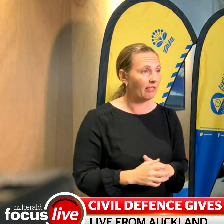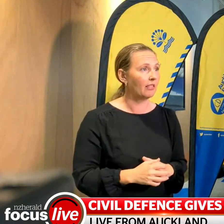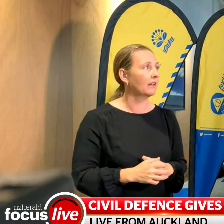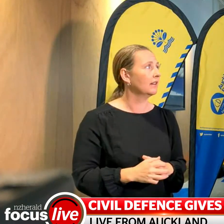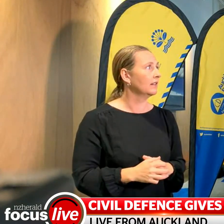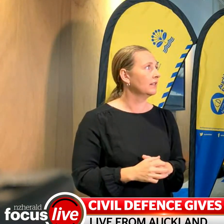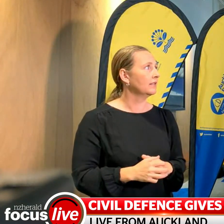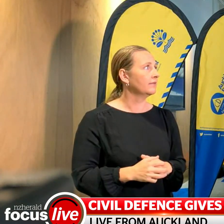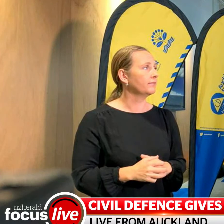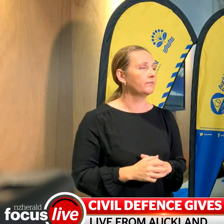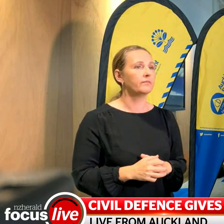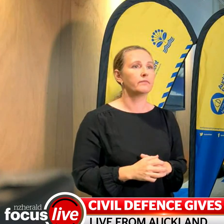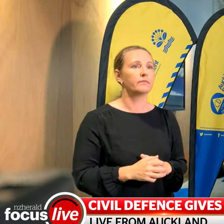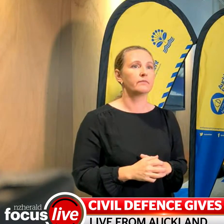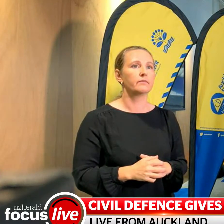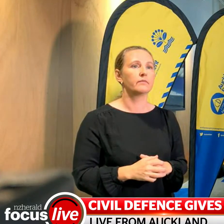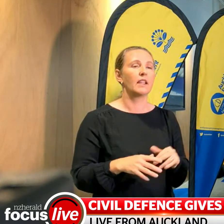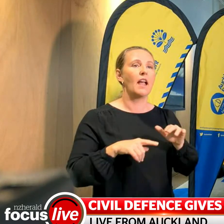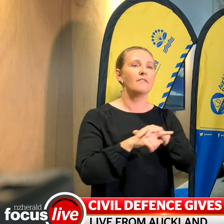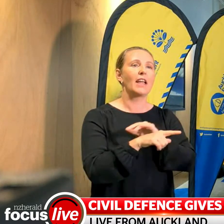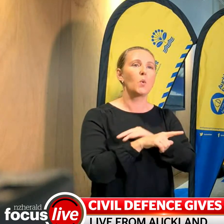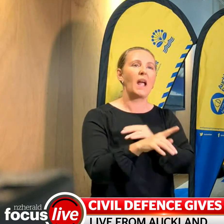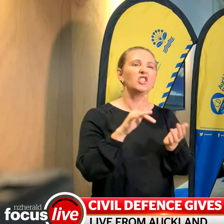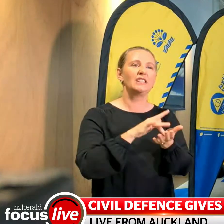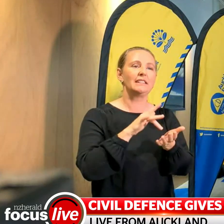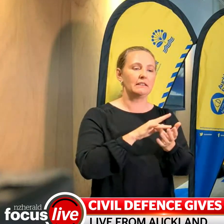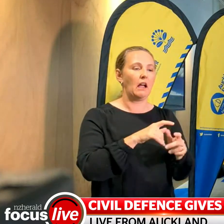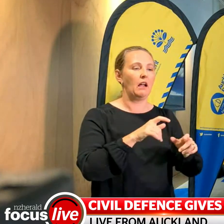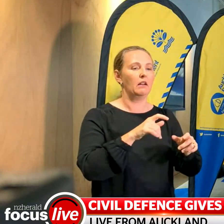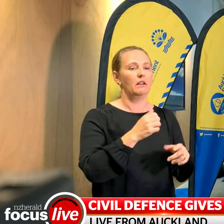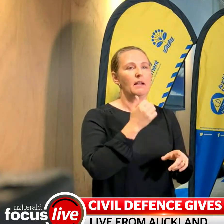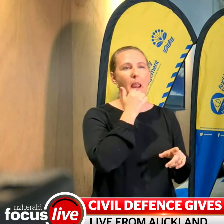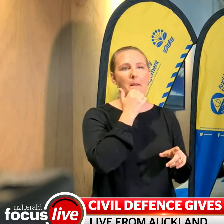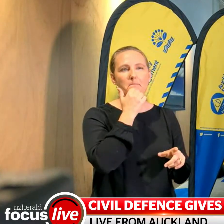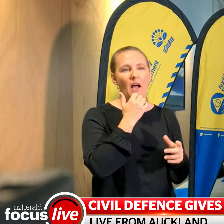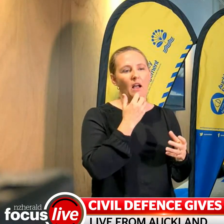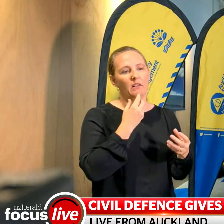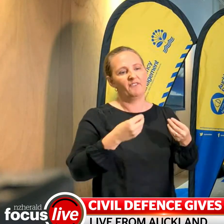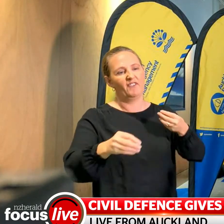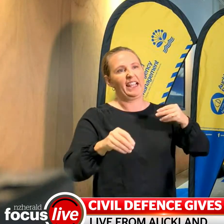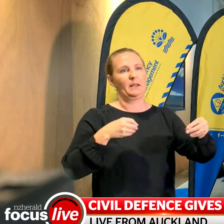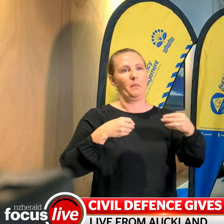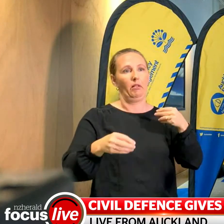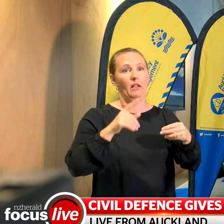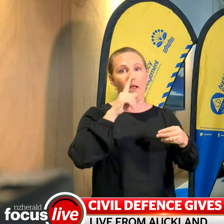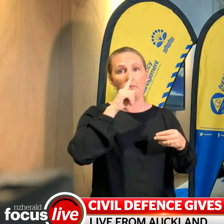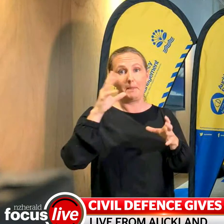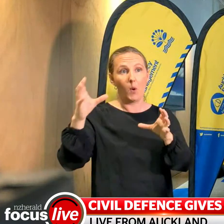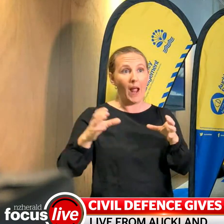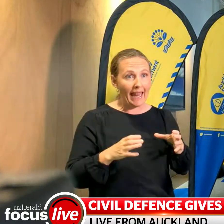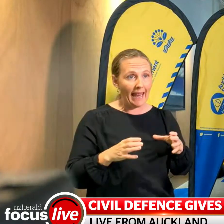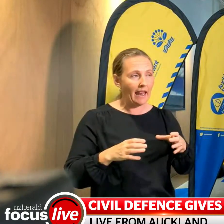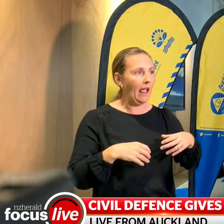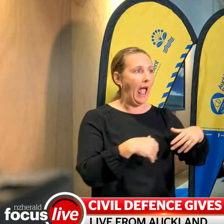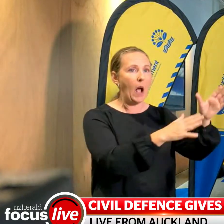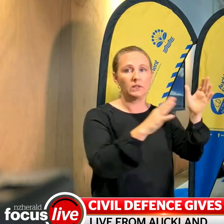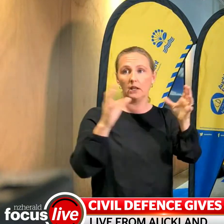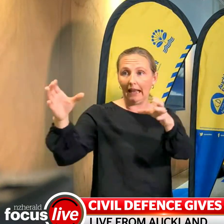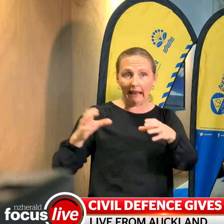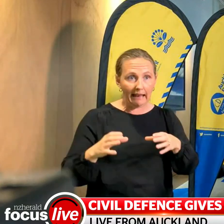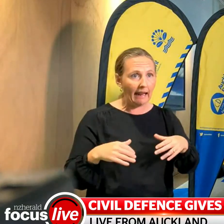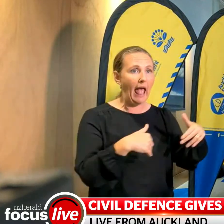The numbers coming out of the evacuation centres is a wee bit fluid, because people come in and then they move out, and some of those